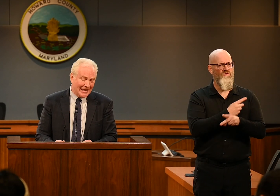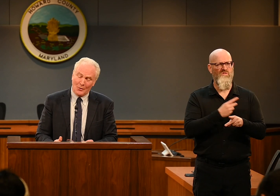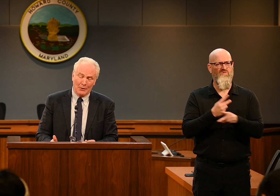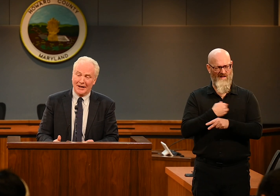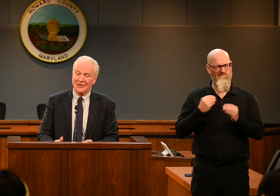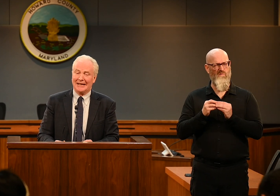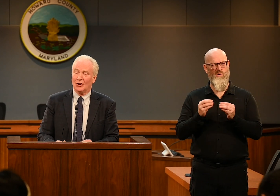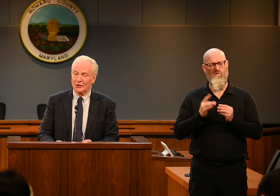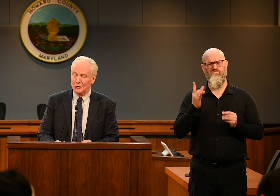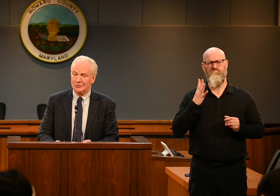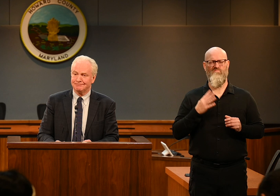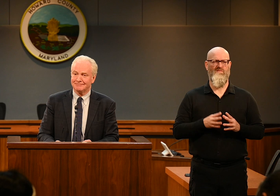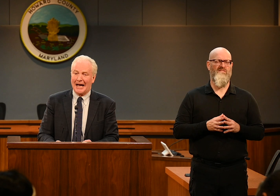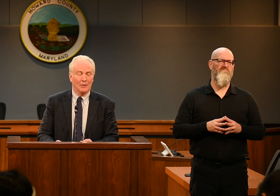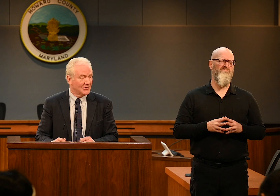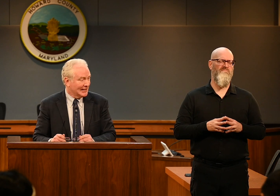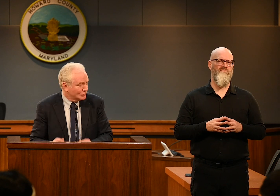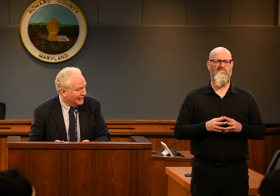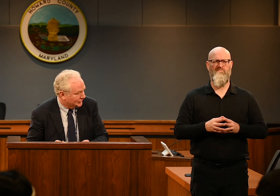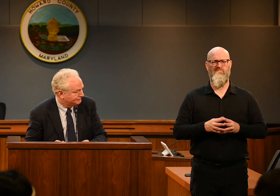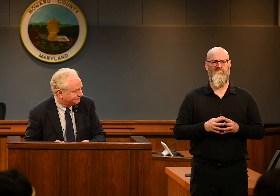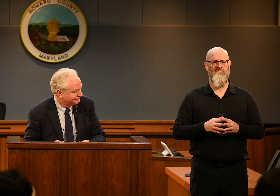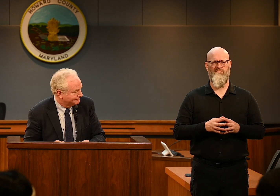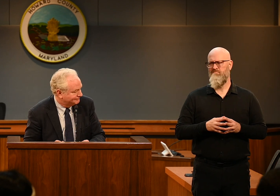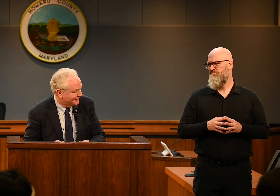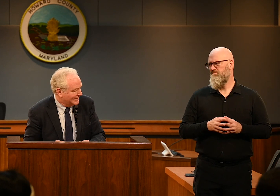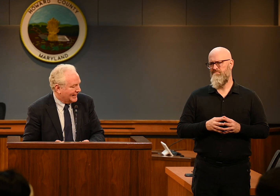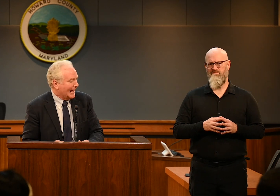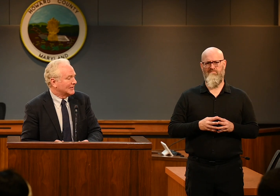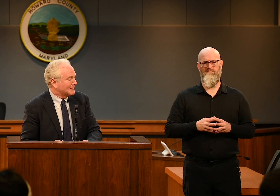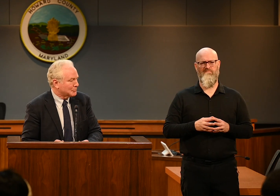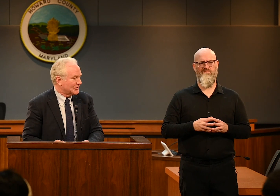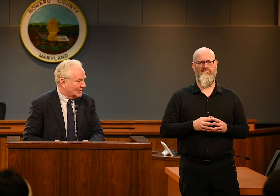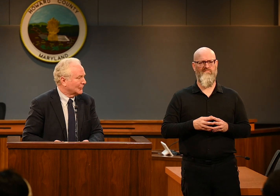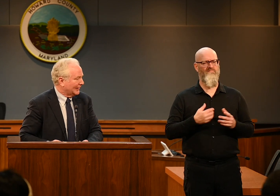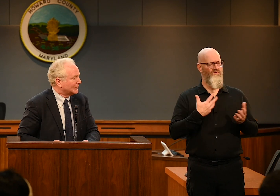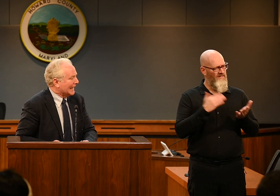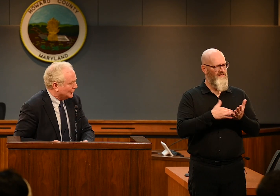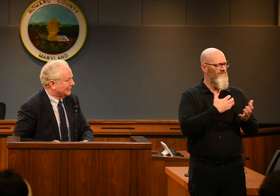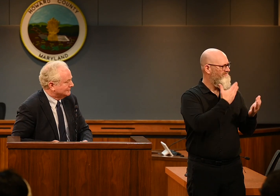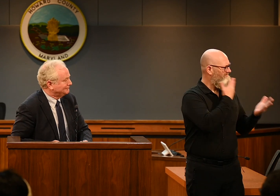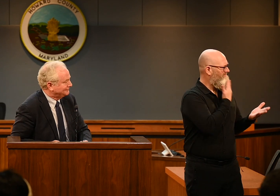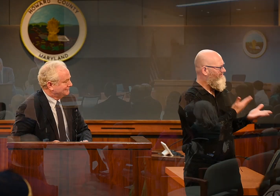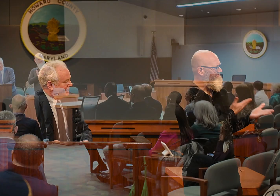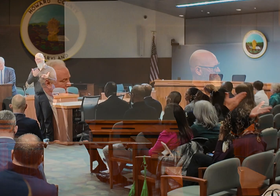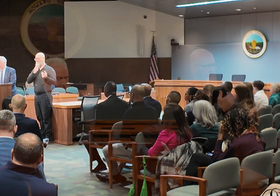And so that's why I want to thank all of you. I want to thank you, Governor, and the members of the General Assembly gathered